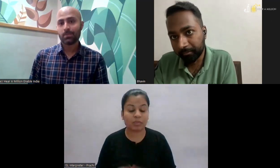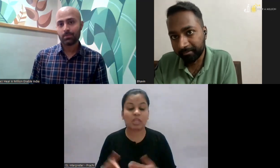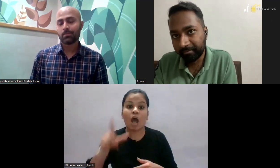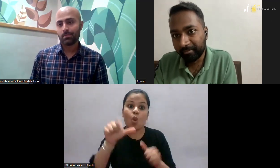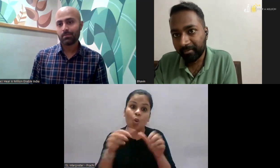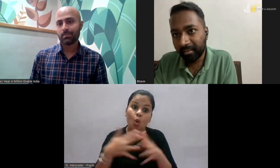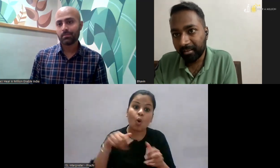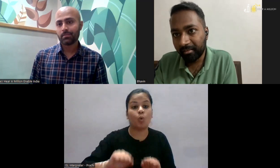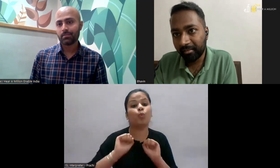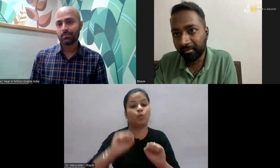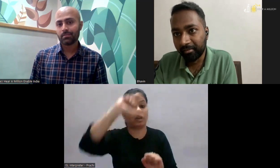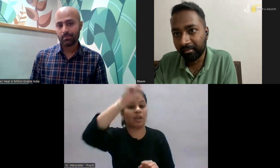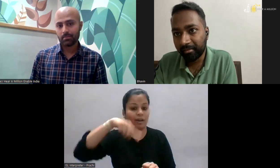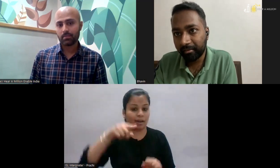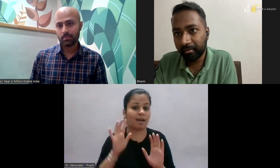India.